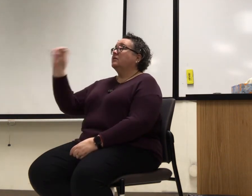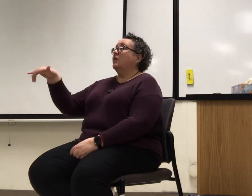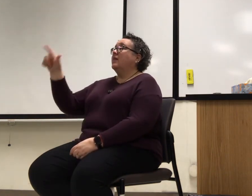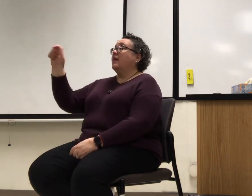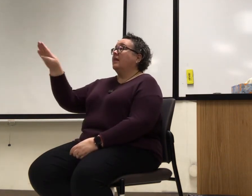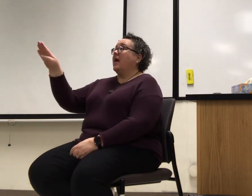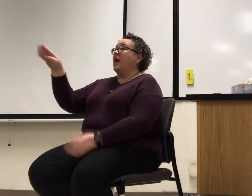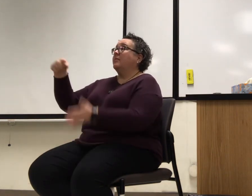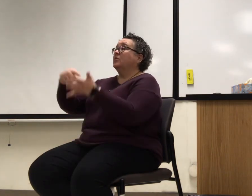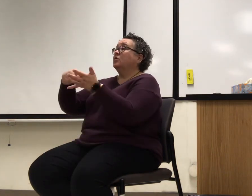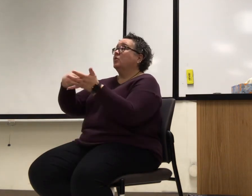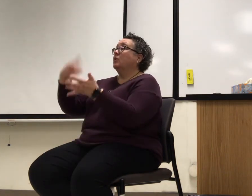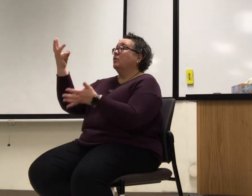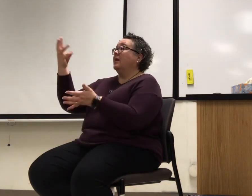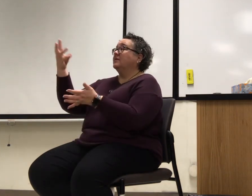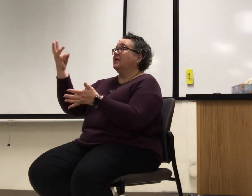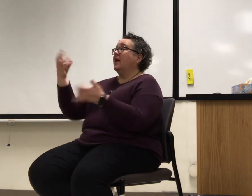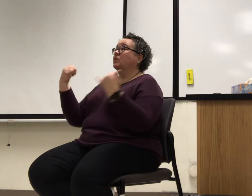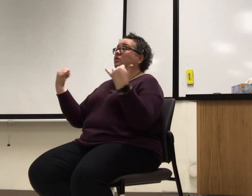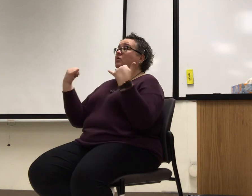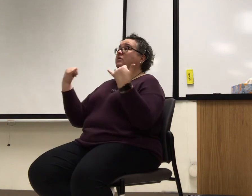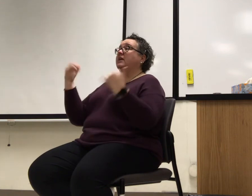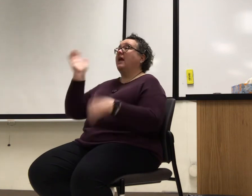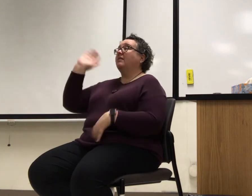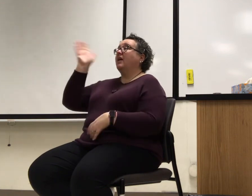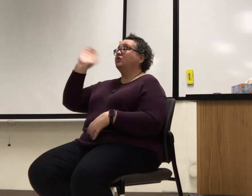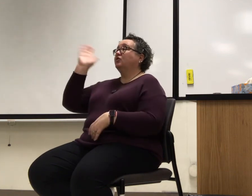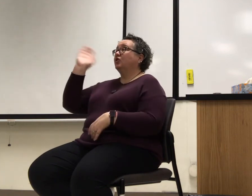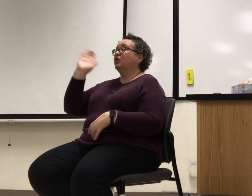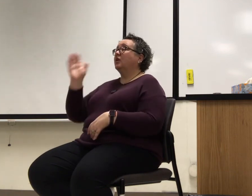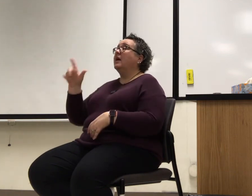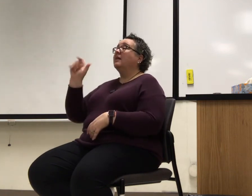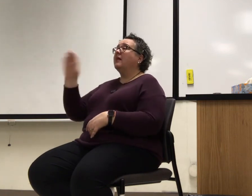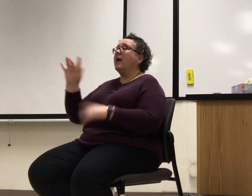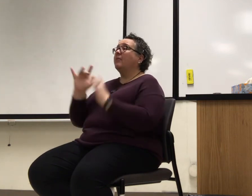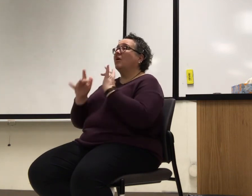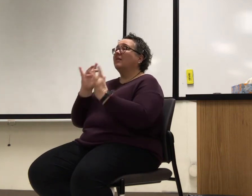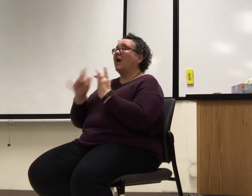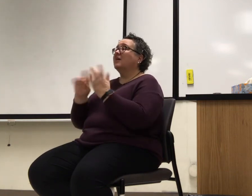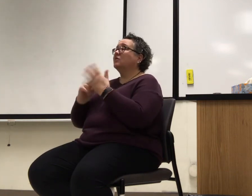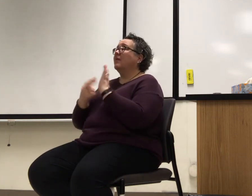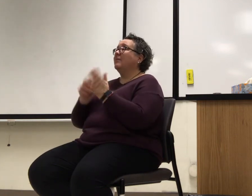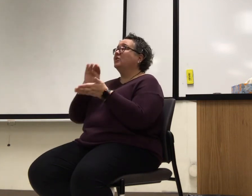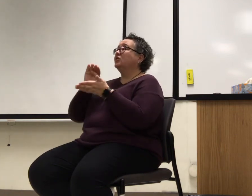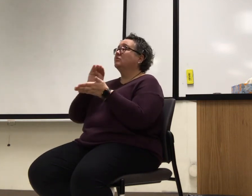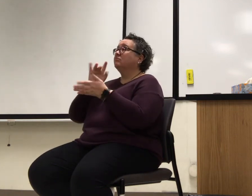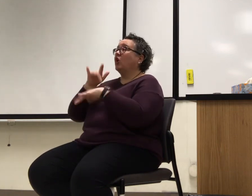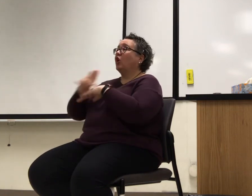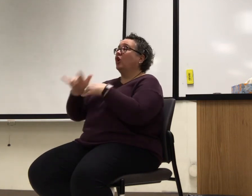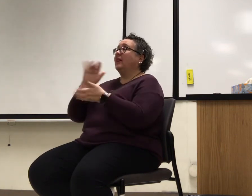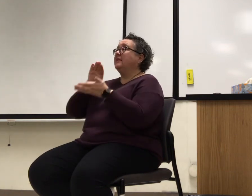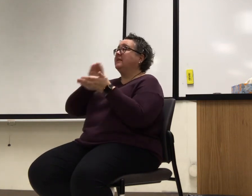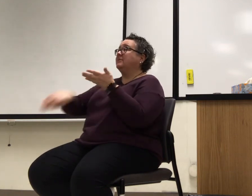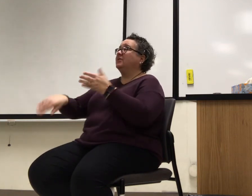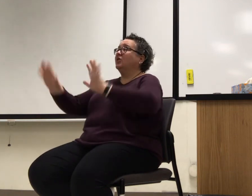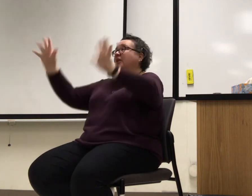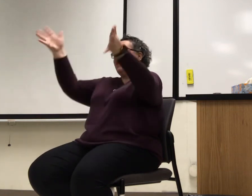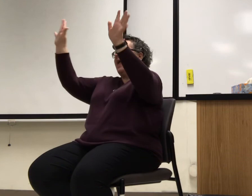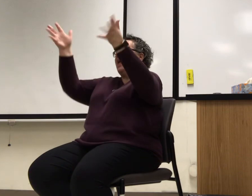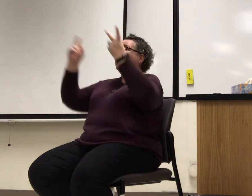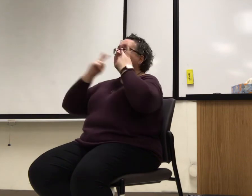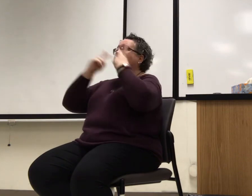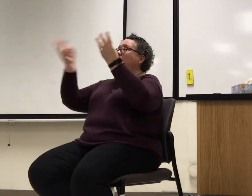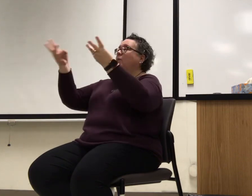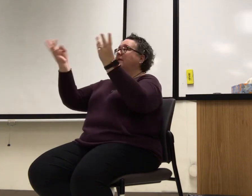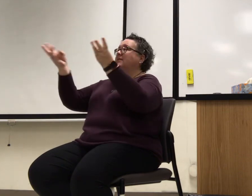All right, so that concludes today's lecture. Since the lab is online, we'll just have early dismissal today. Yay. So I'll see you Wednesday.